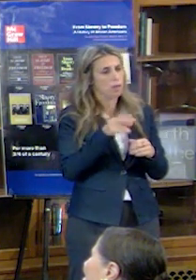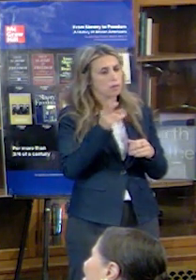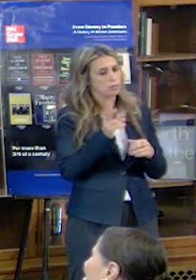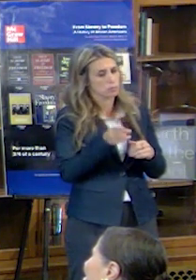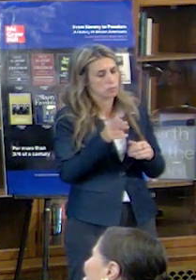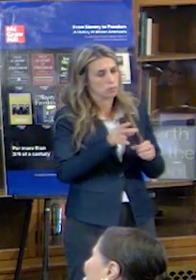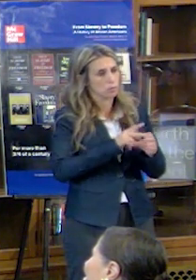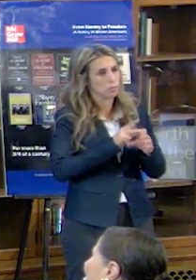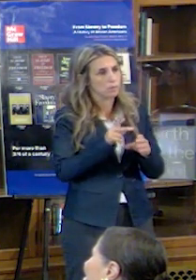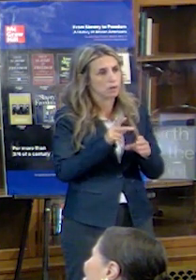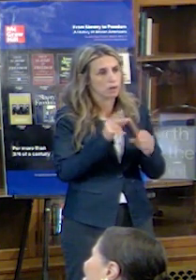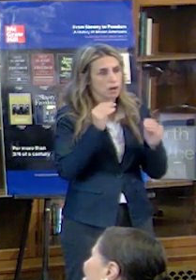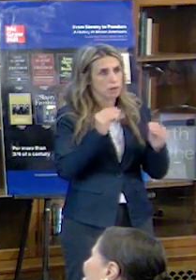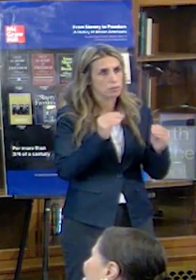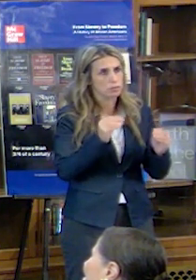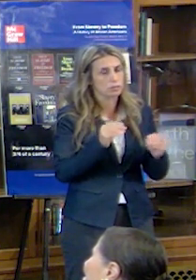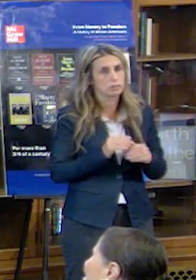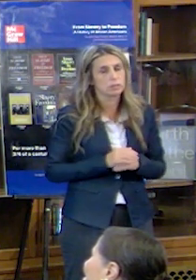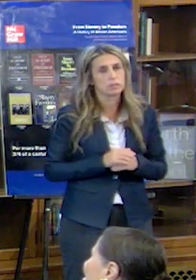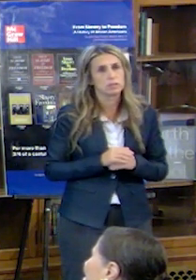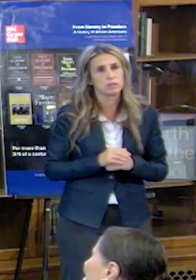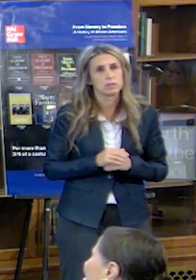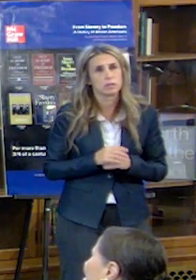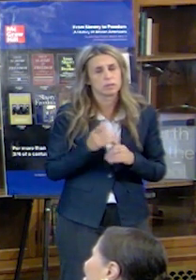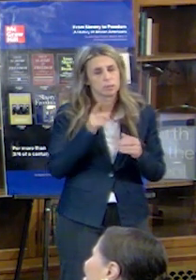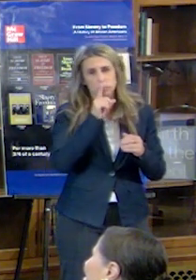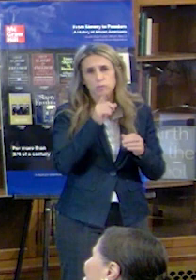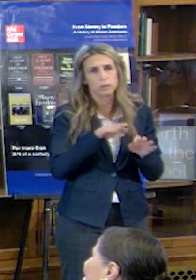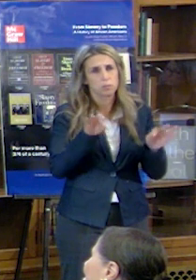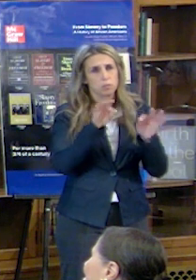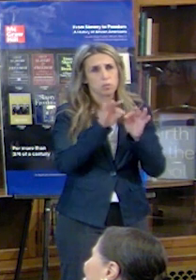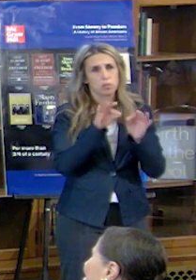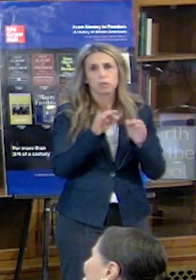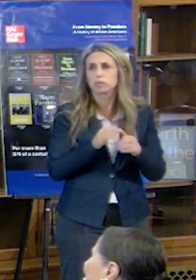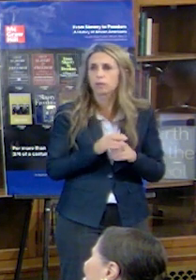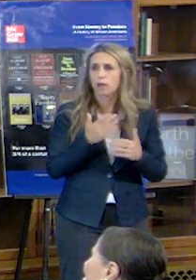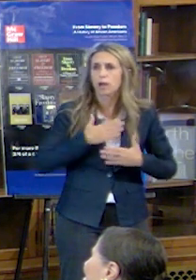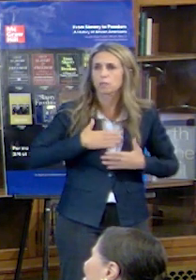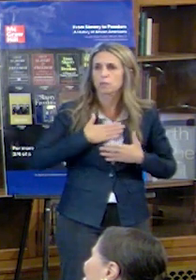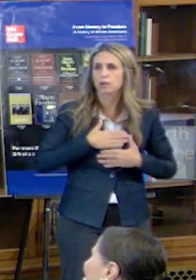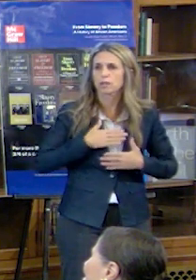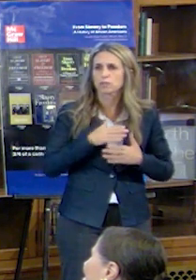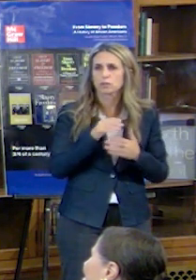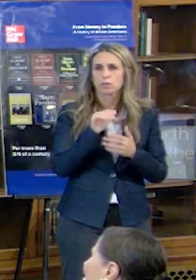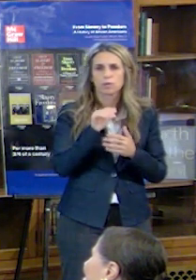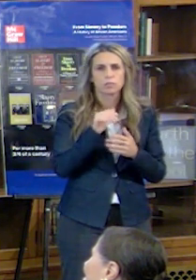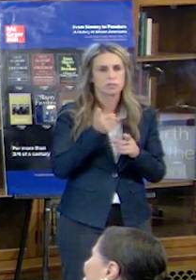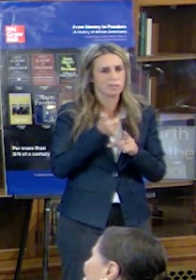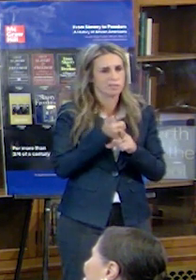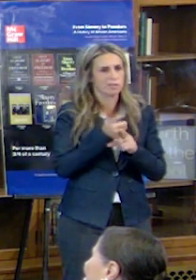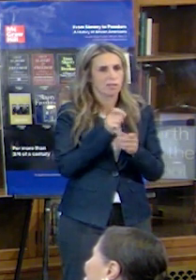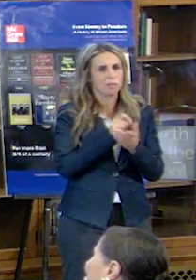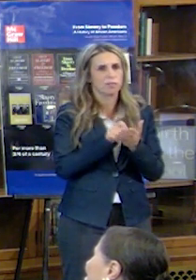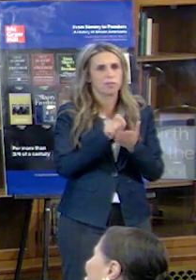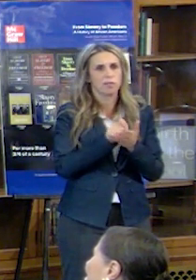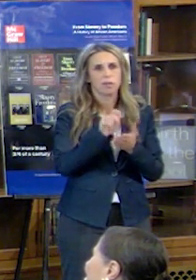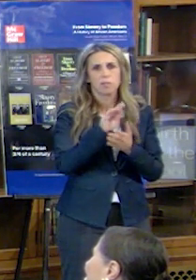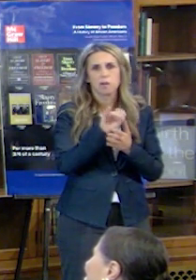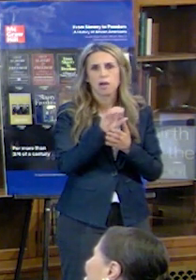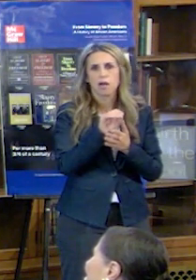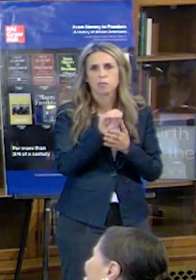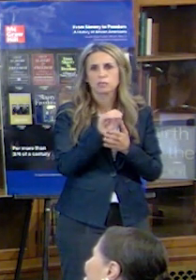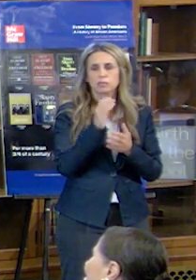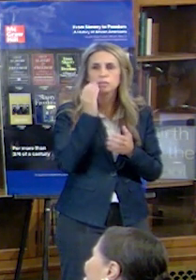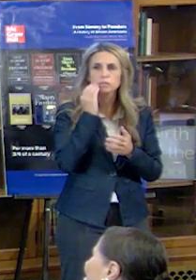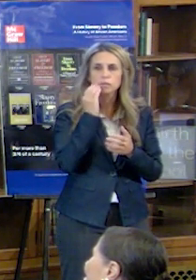profession uh and so that's really really important I I especially appreciate those autobiographies like to America and the